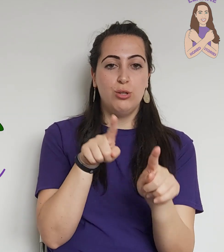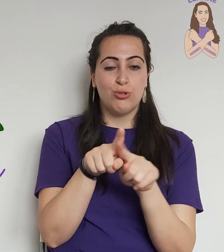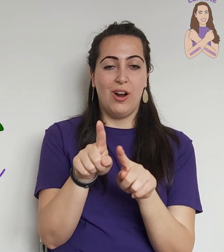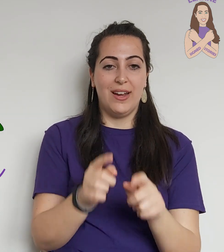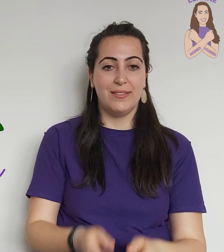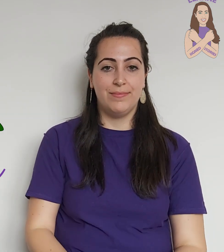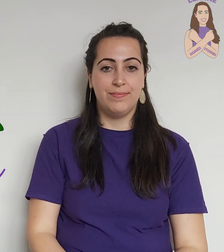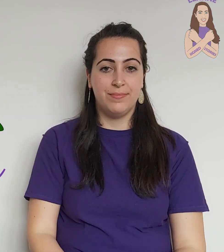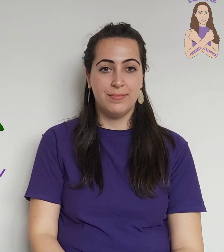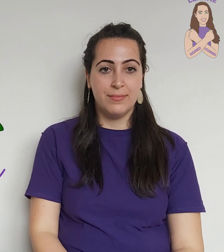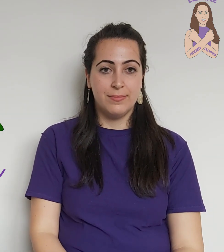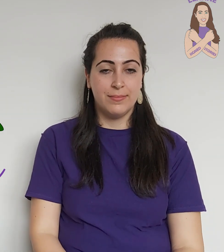try.